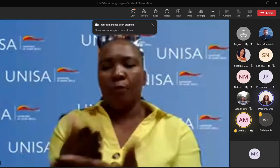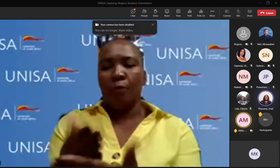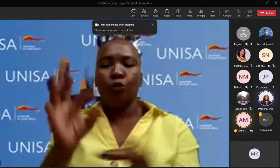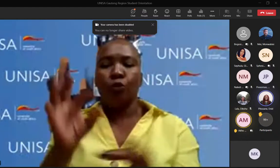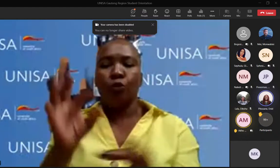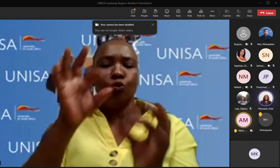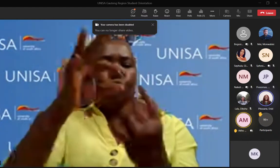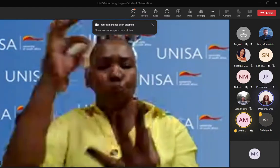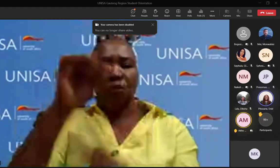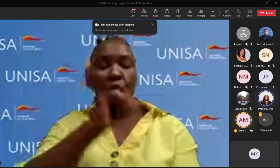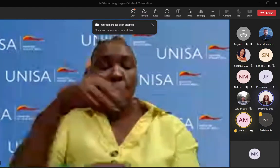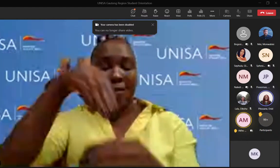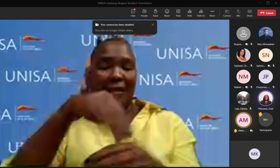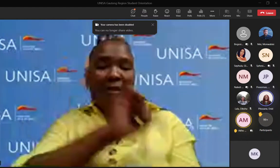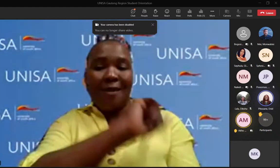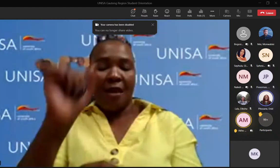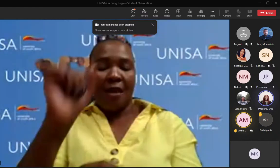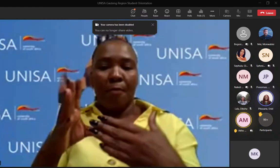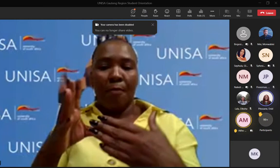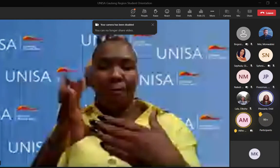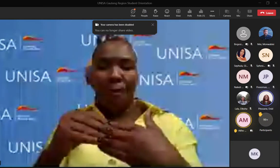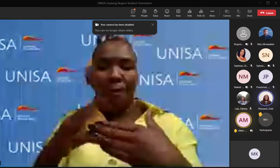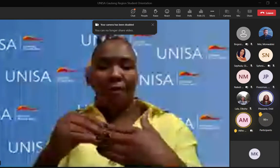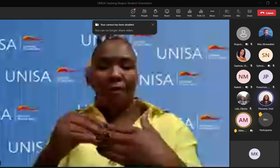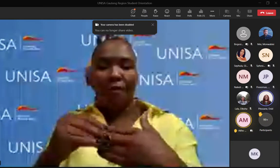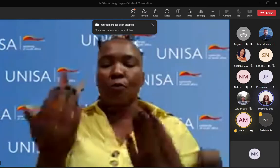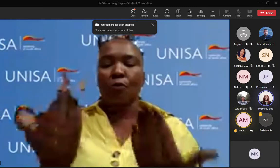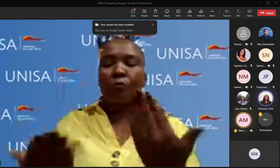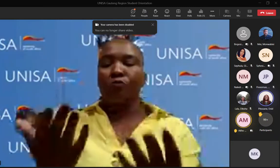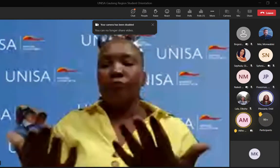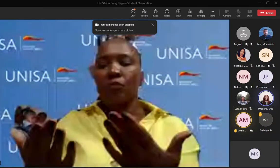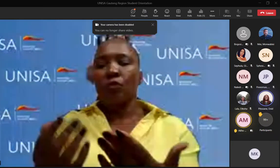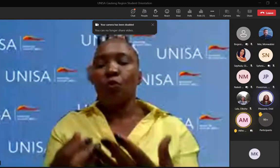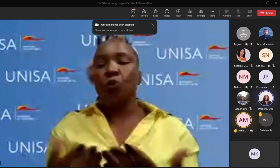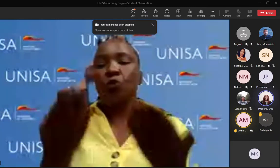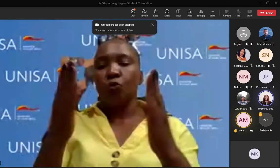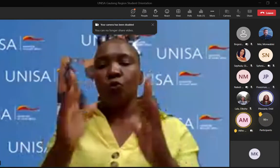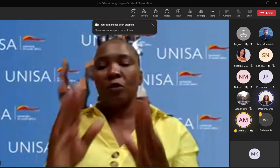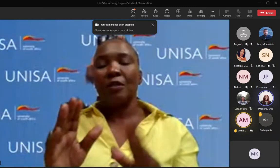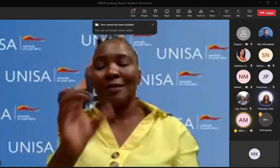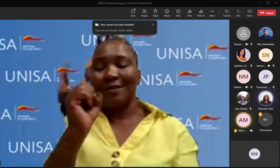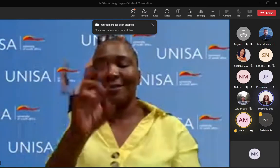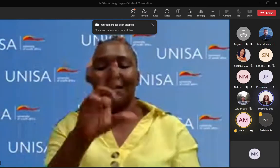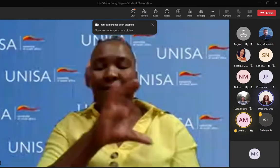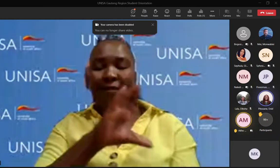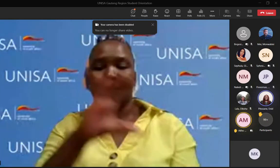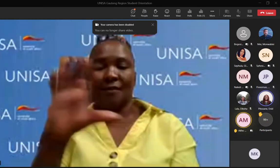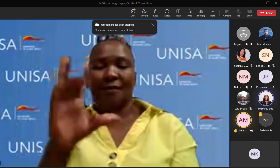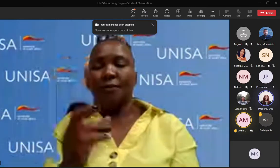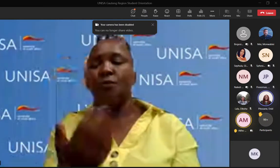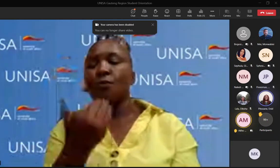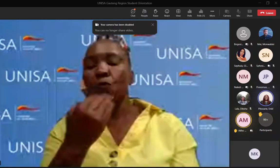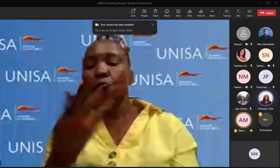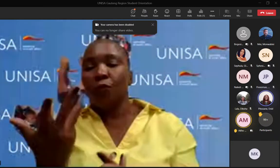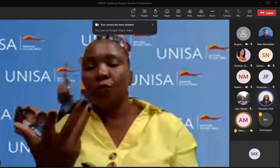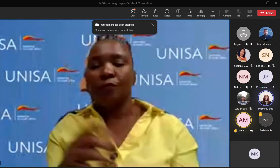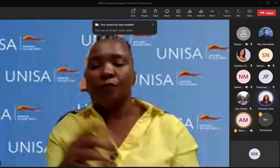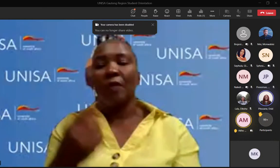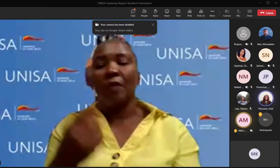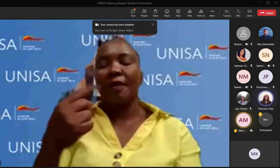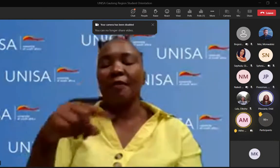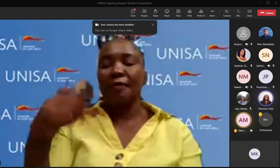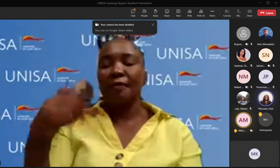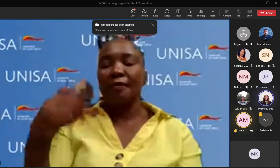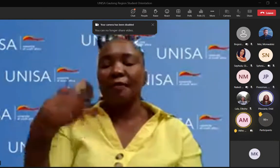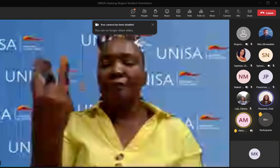members who to send in the student representative concept so in simple terms um you first have to join any